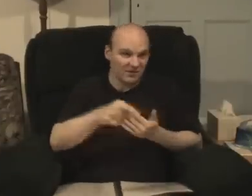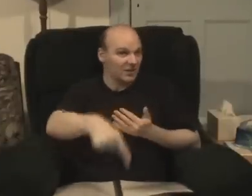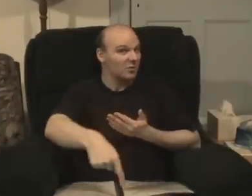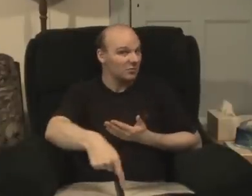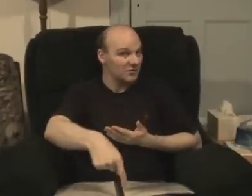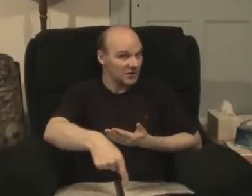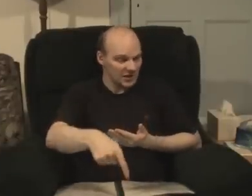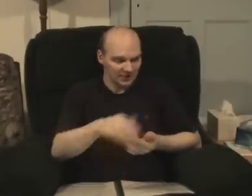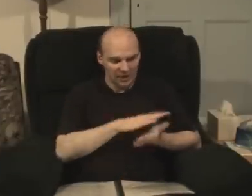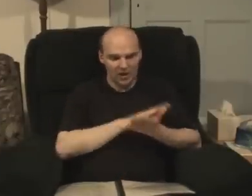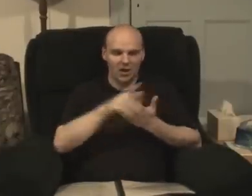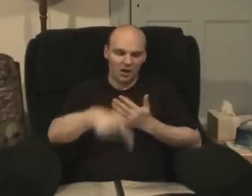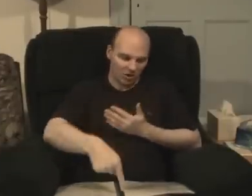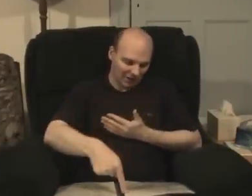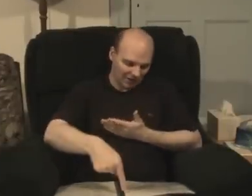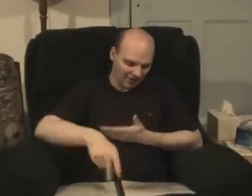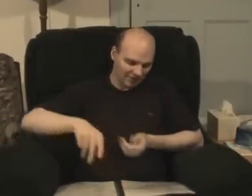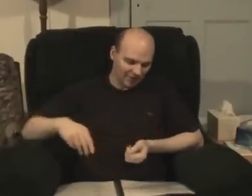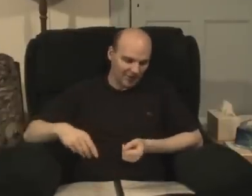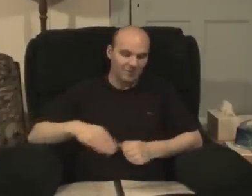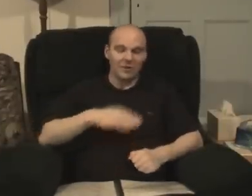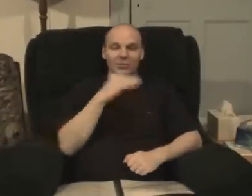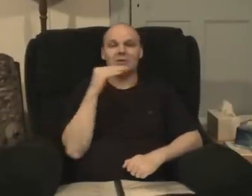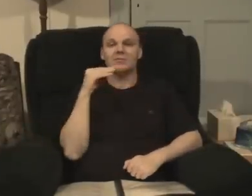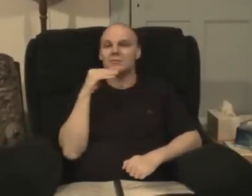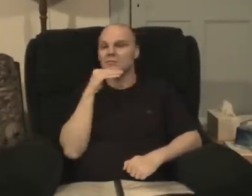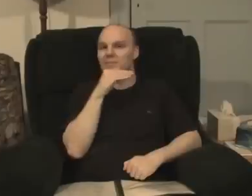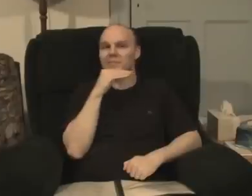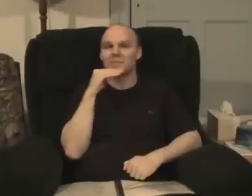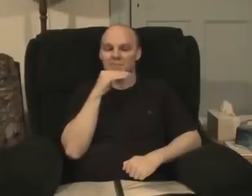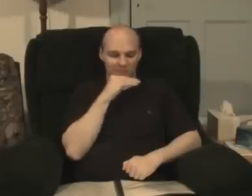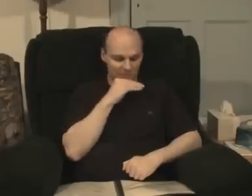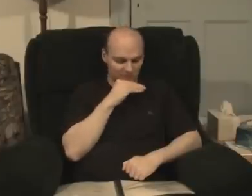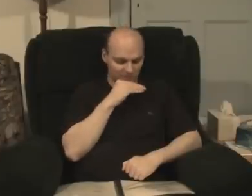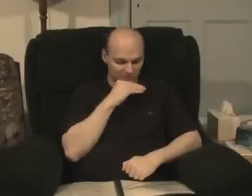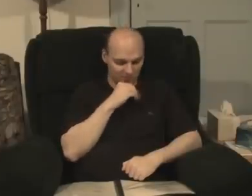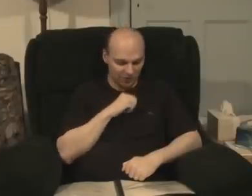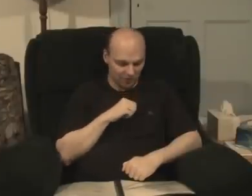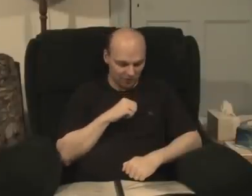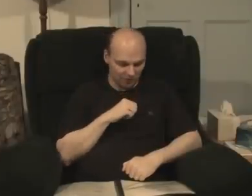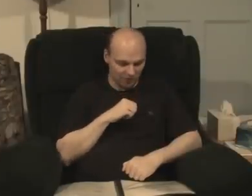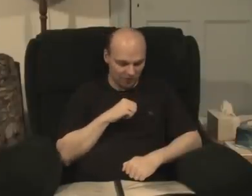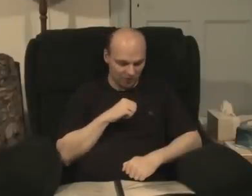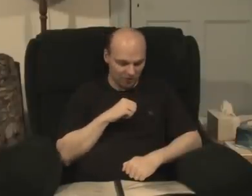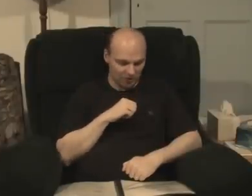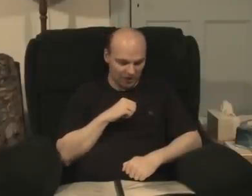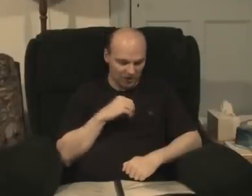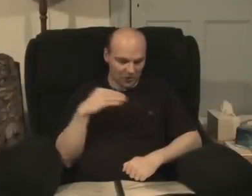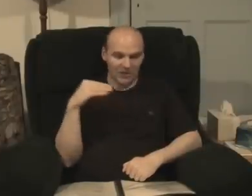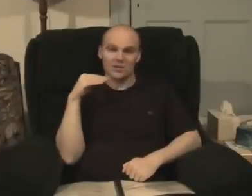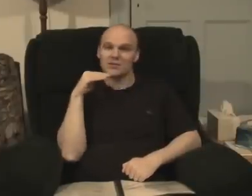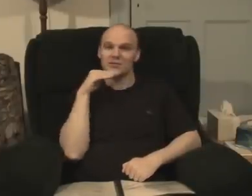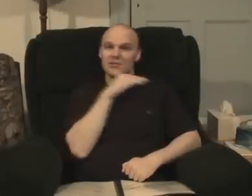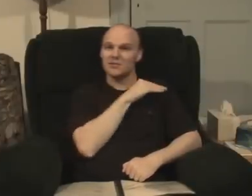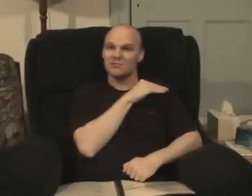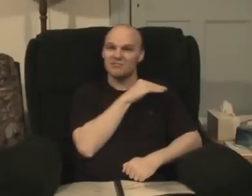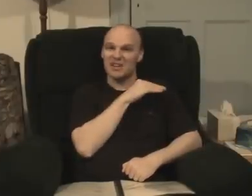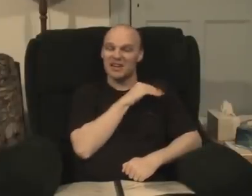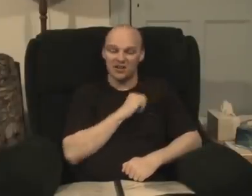down the bottom of Australia. Hobart. Melbourne. It's supposed to be flat. Yeah, just once. Yeah, nice